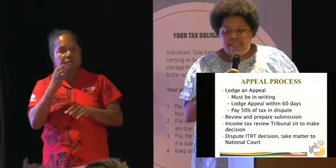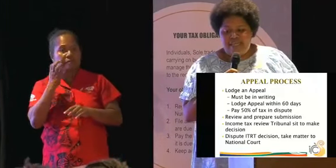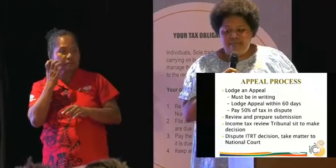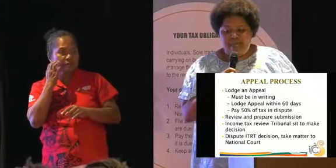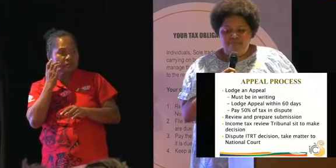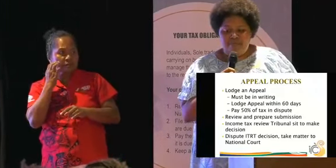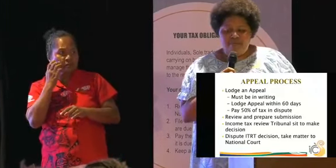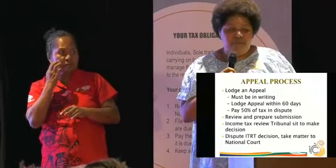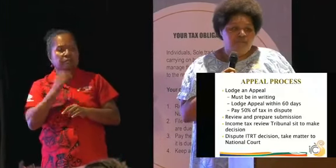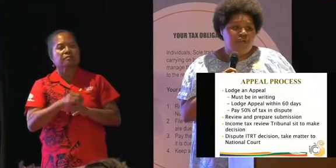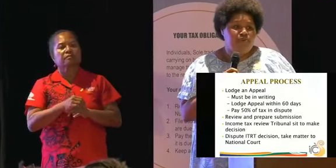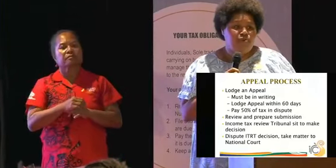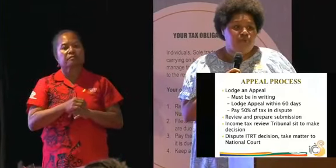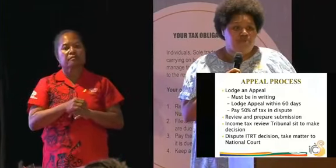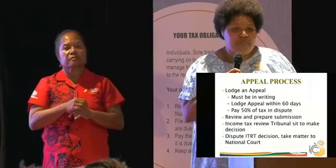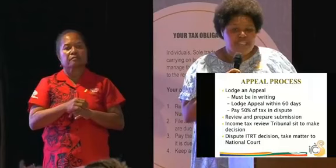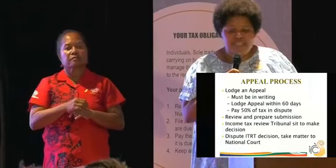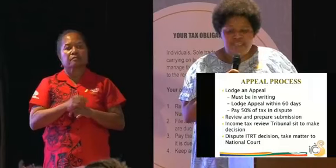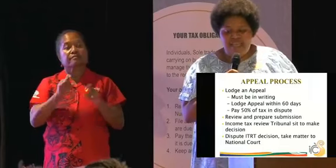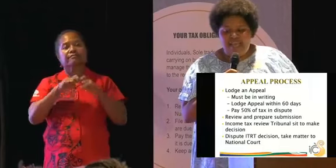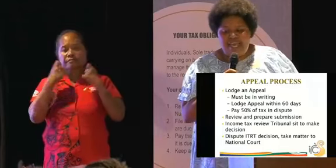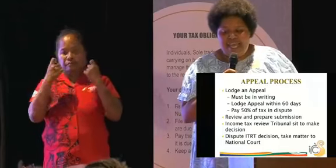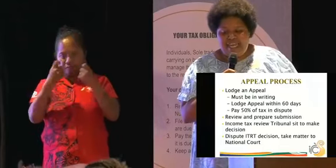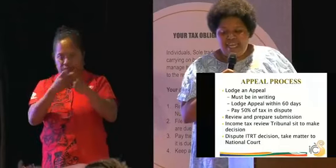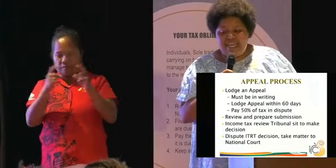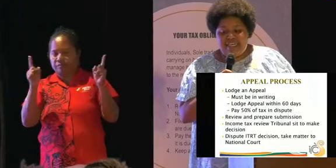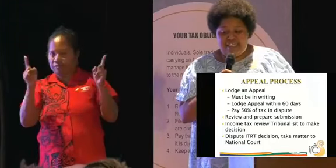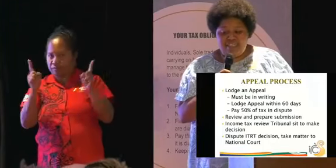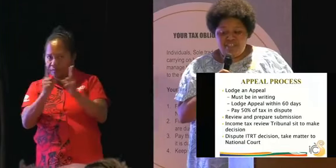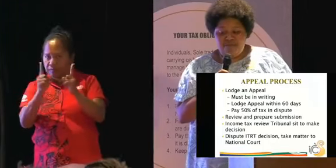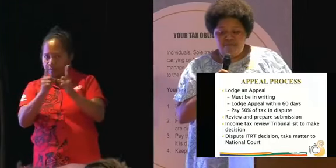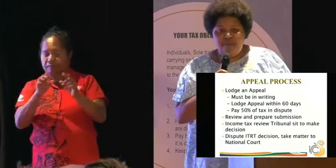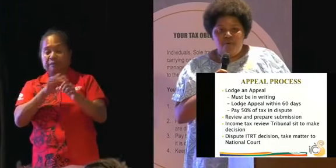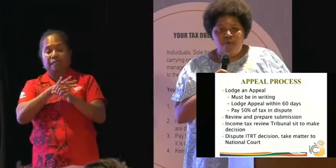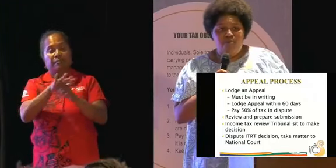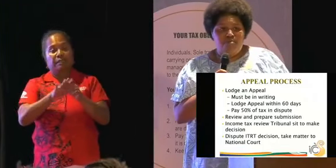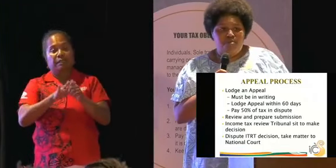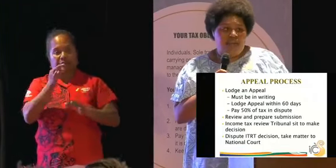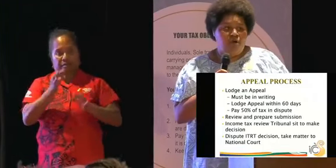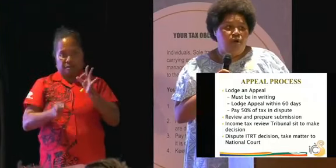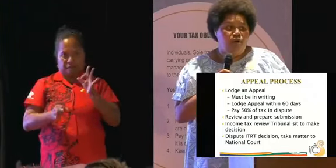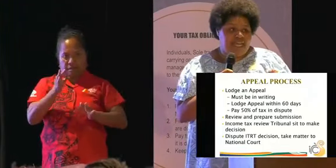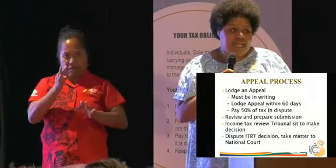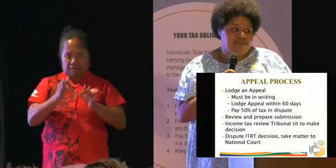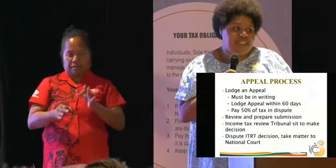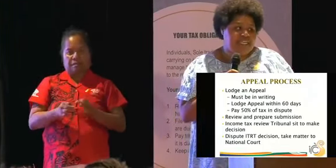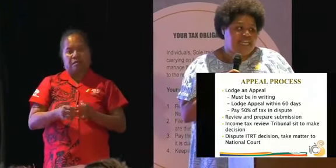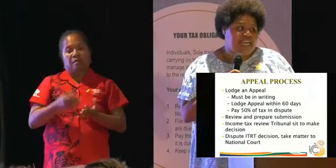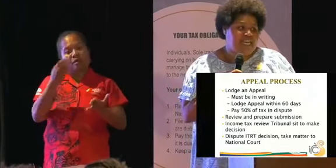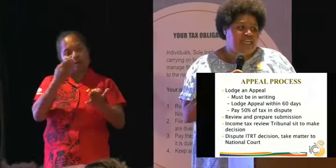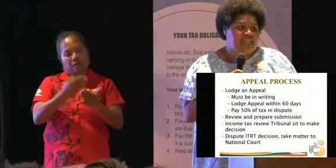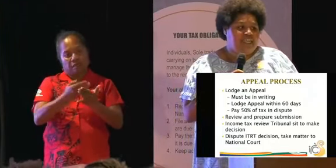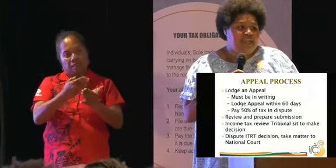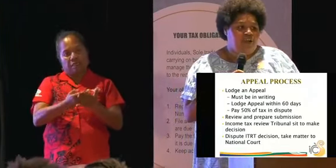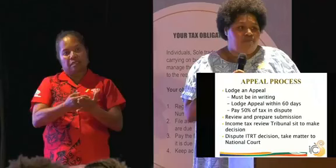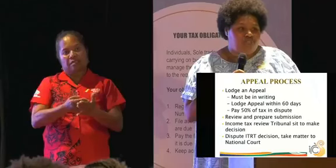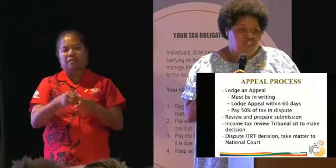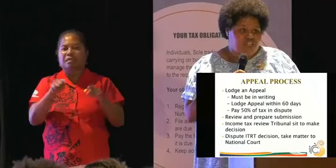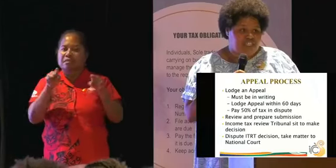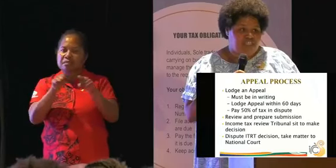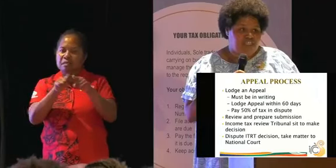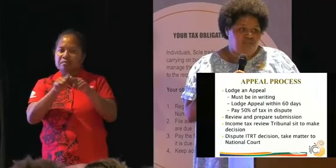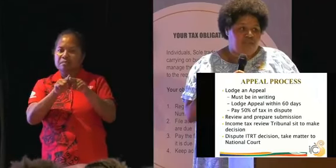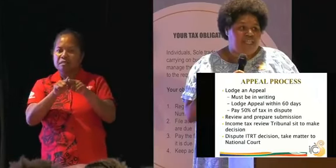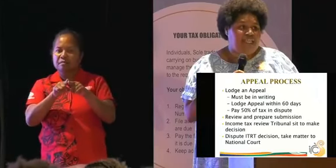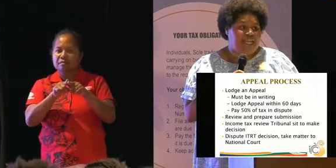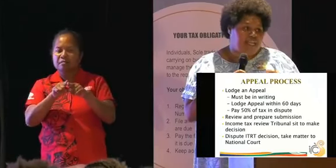when the Review Tribunal will meet, and then a decision will be made on that particular